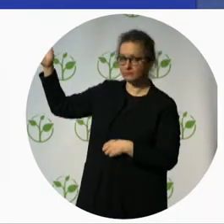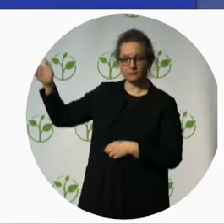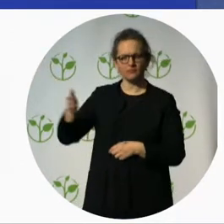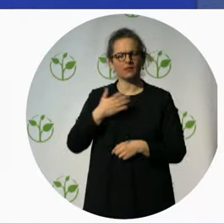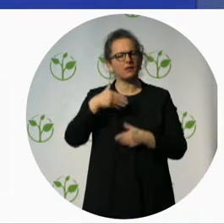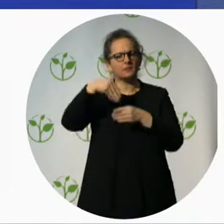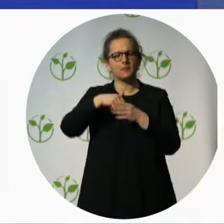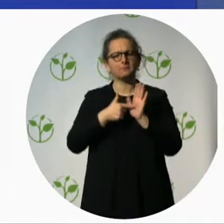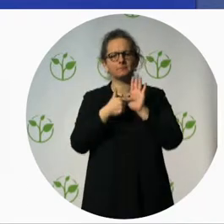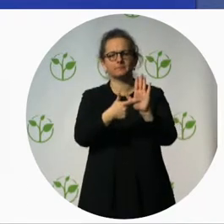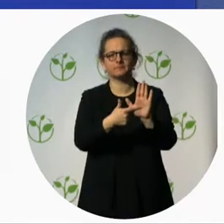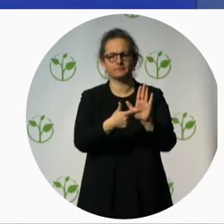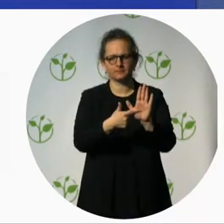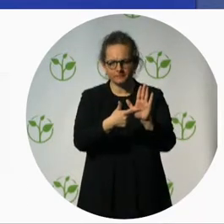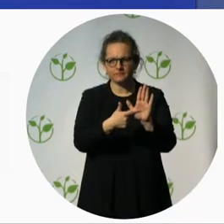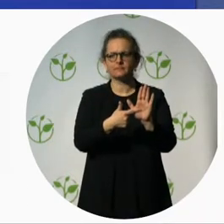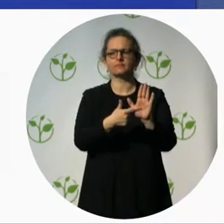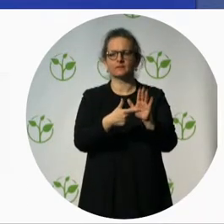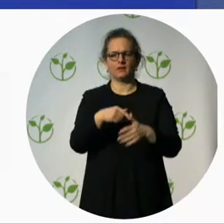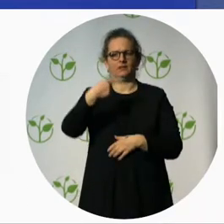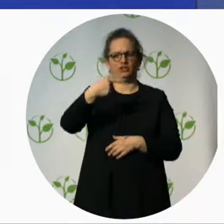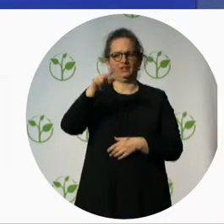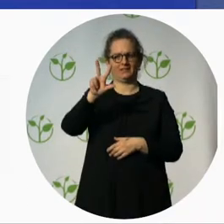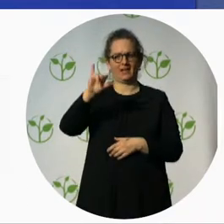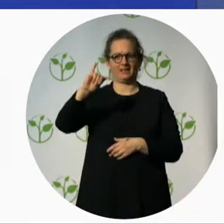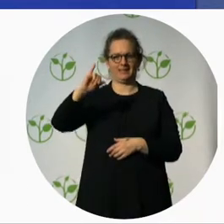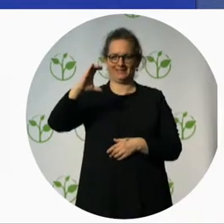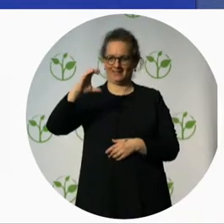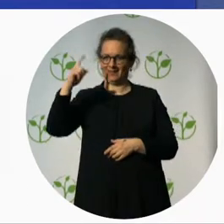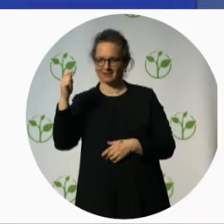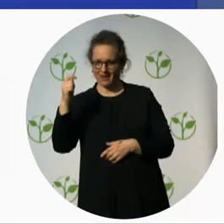in the year 2006 when the convention